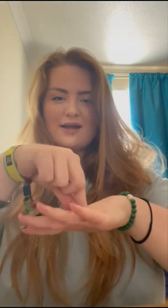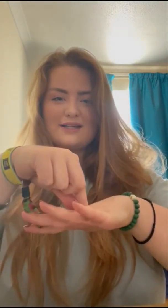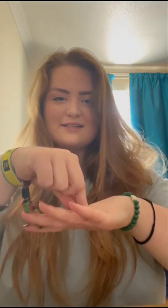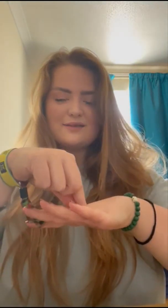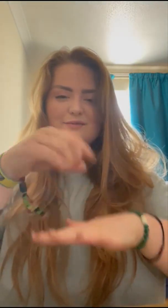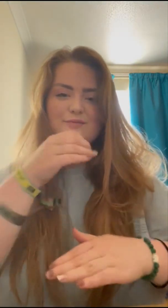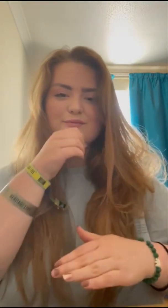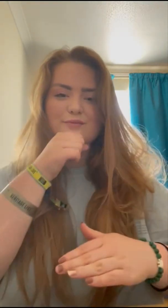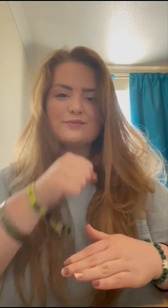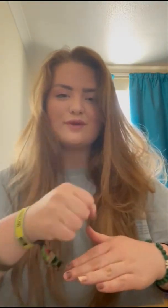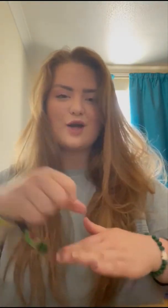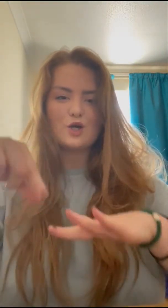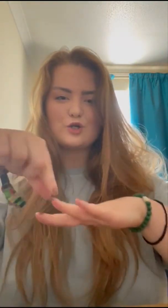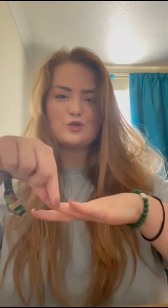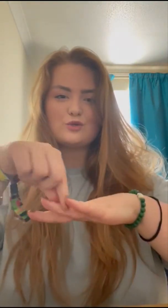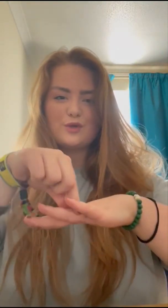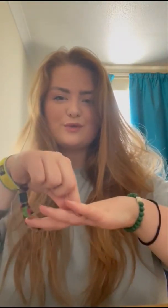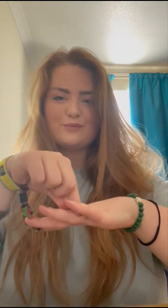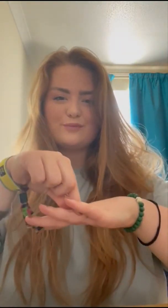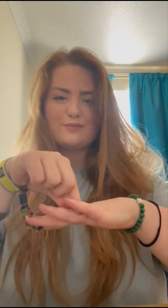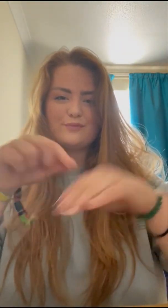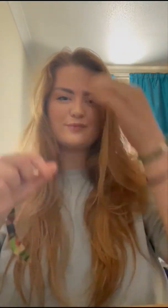Bride, groom,